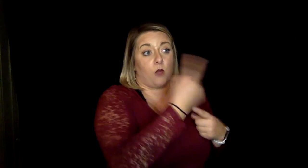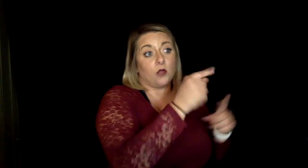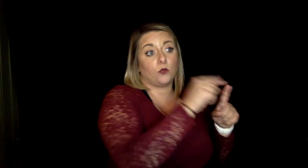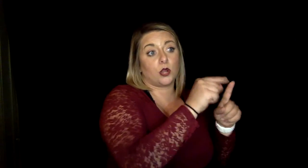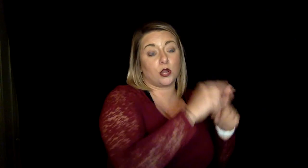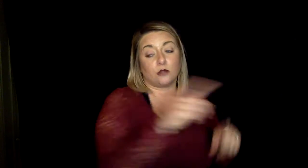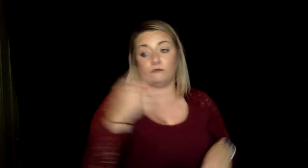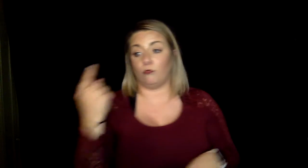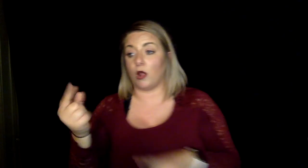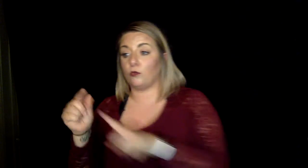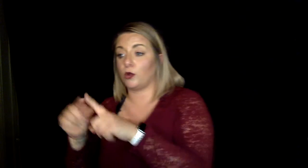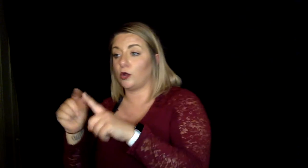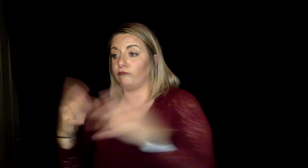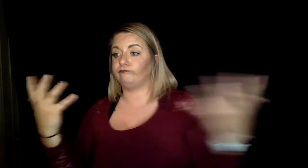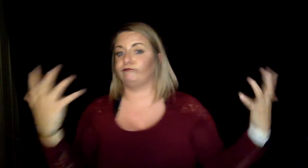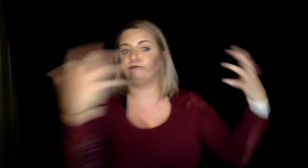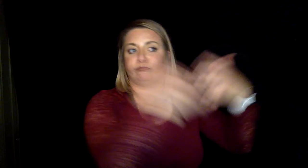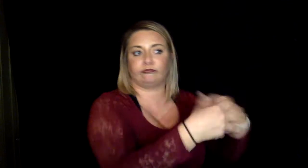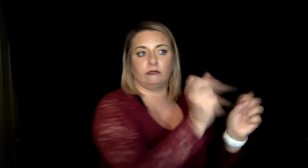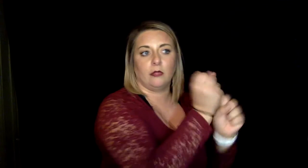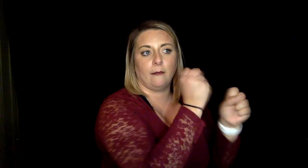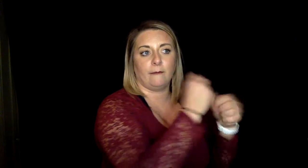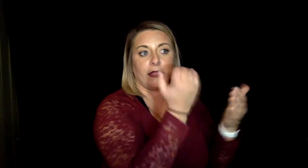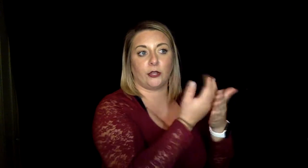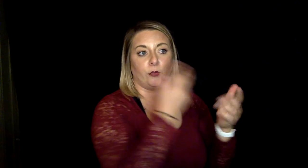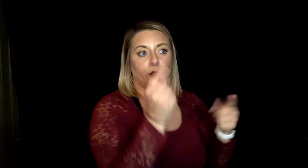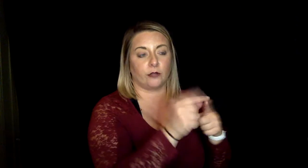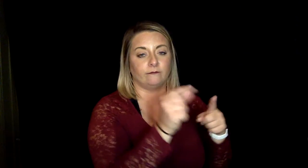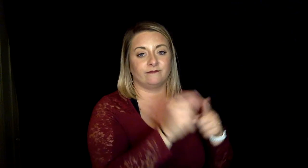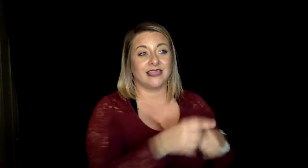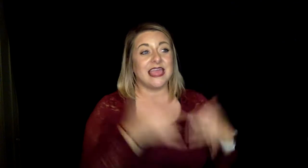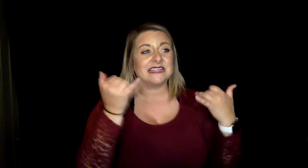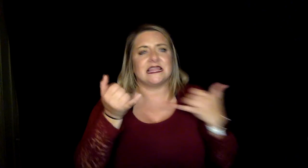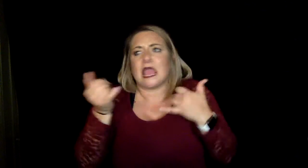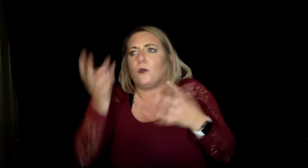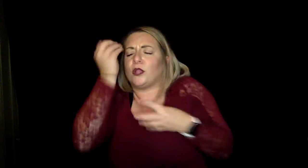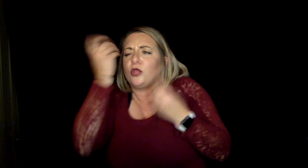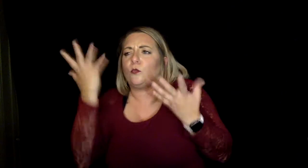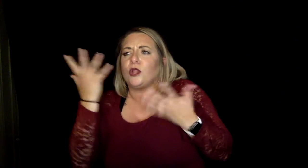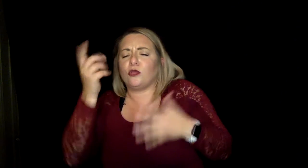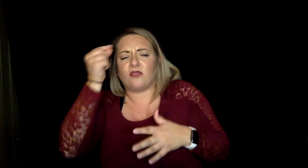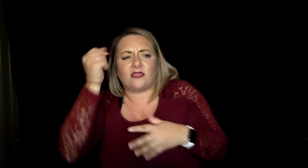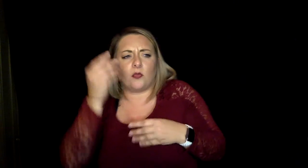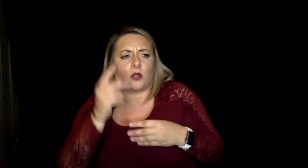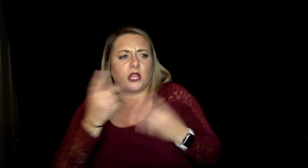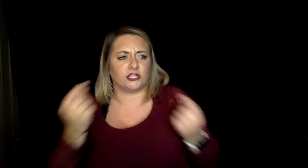one word, made a new word. Today, what do you think that we're gonna do?